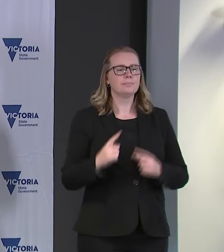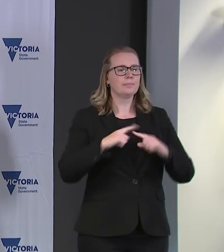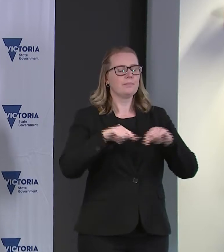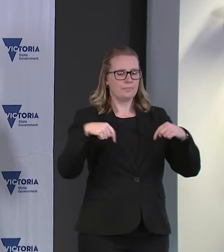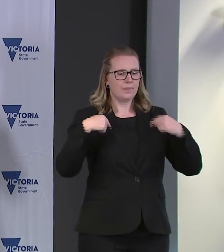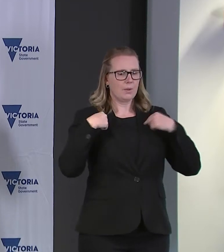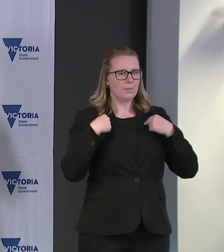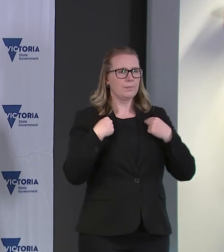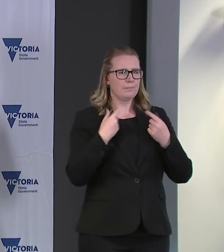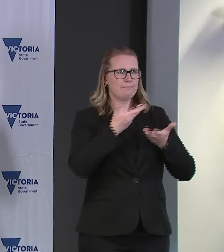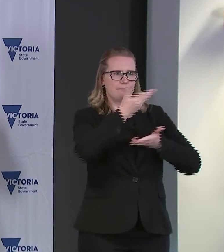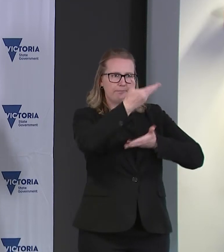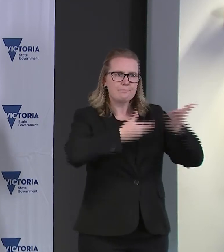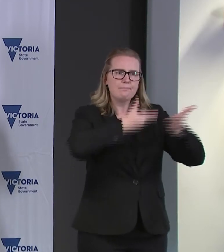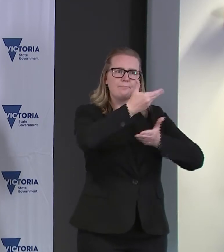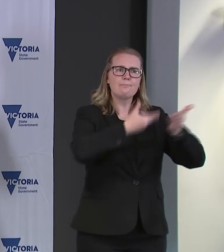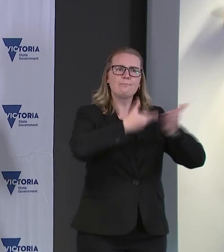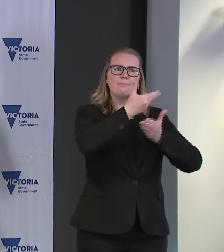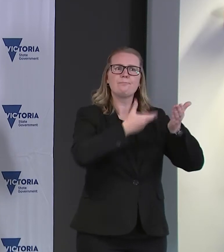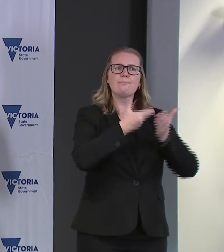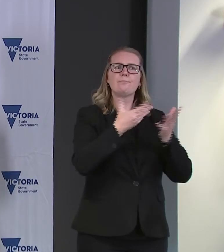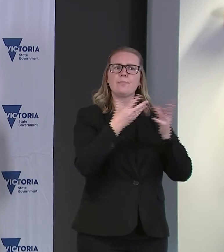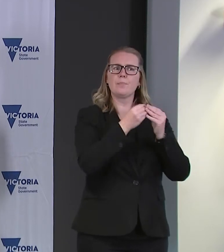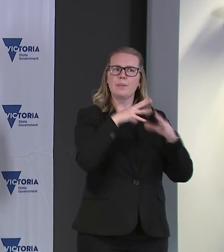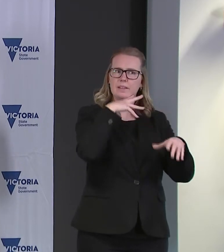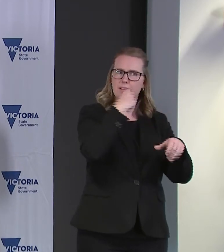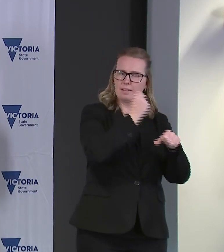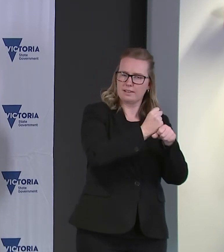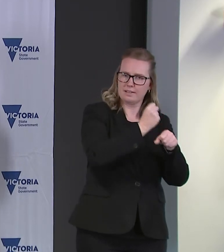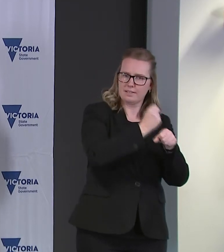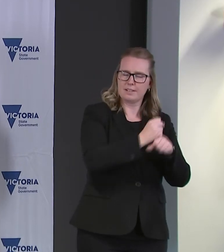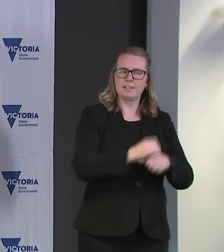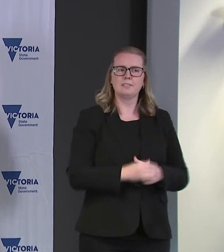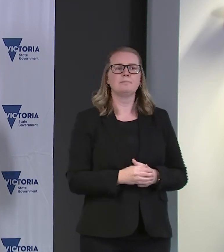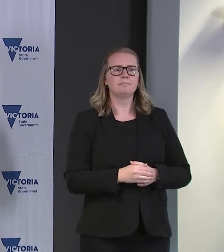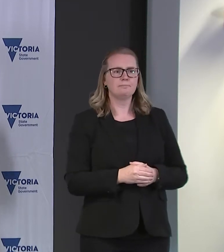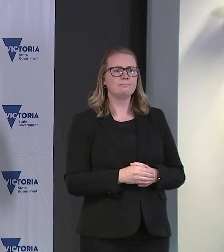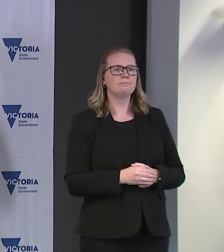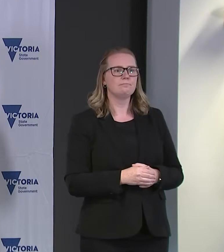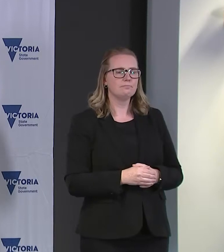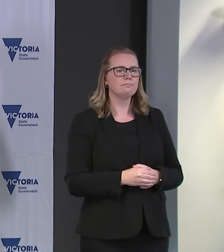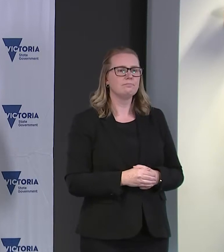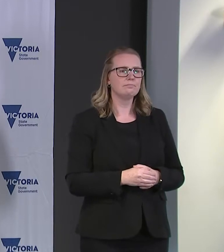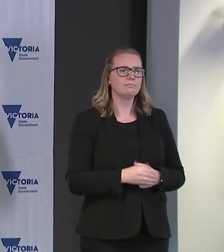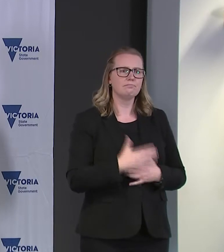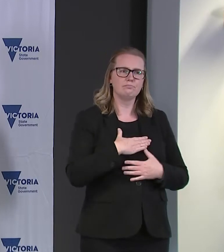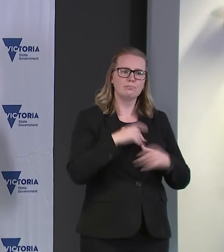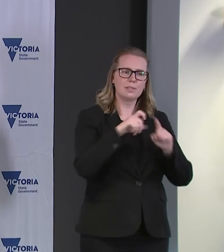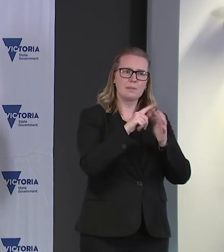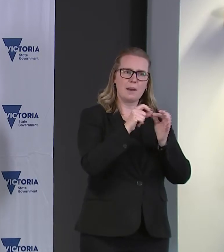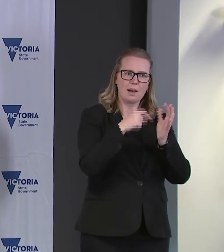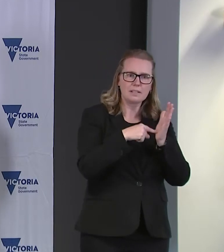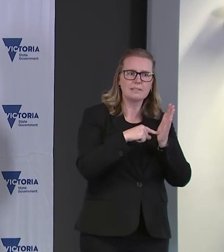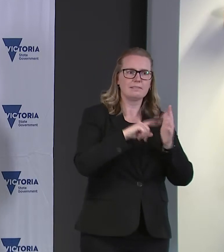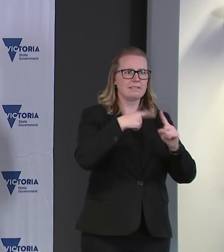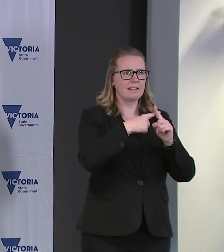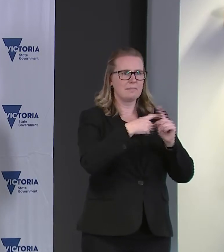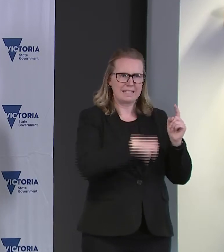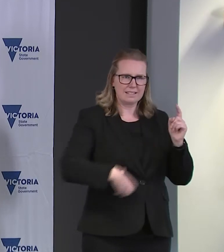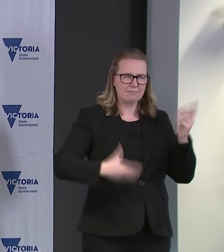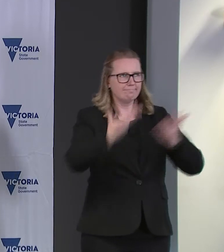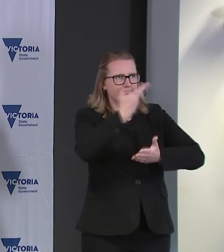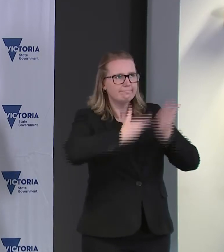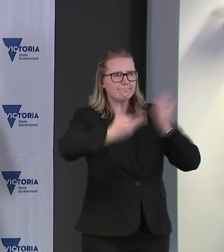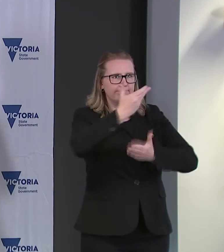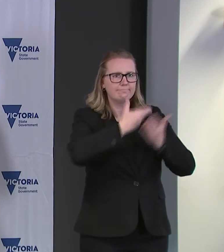with the Commonwealth, both at a department and ministerial level, and I